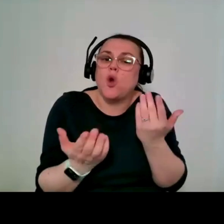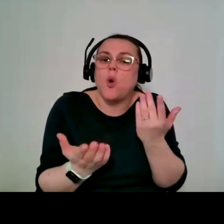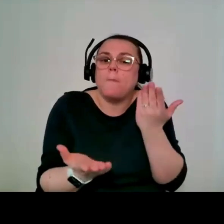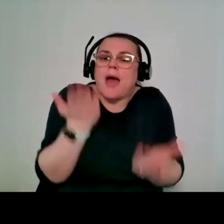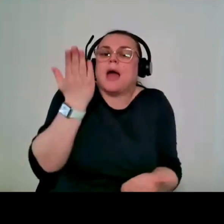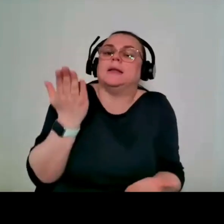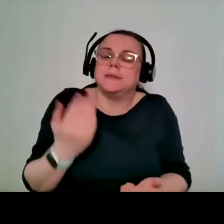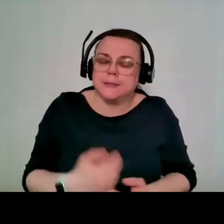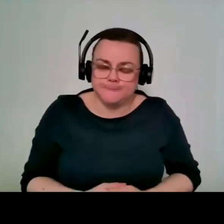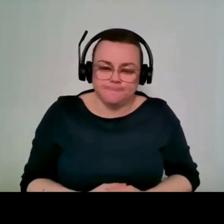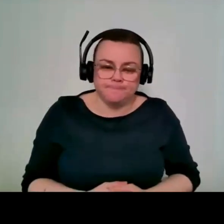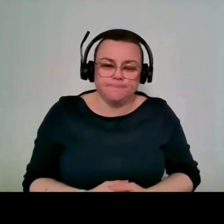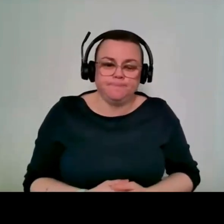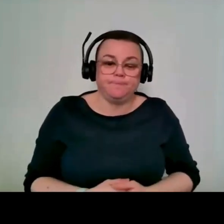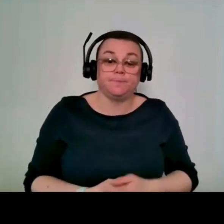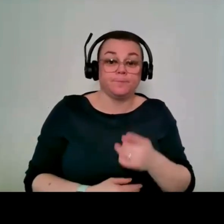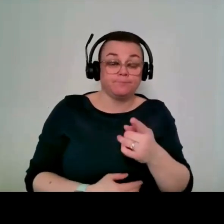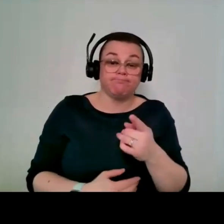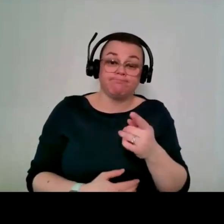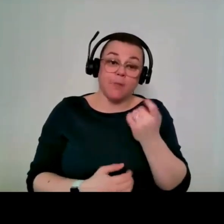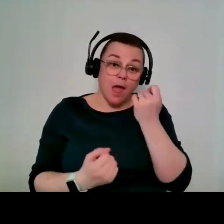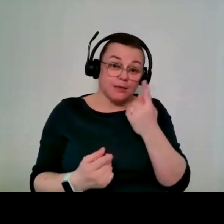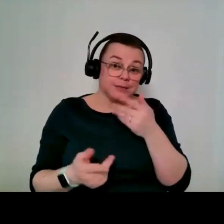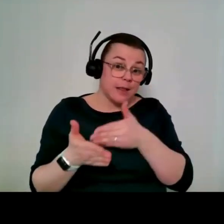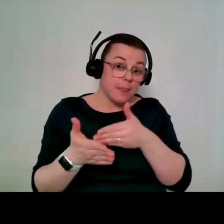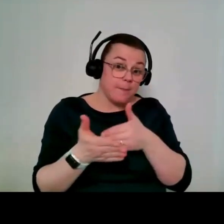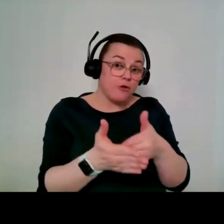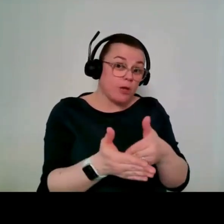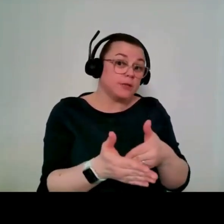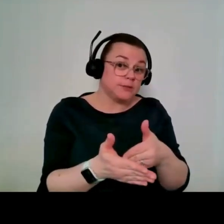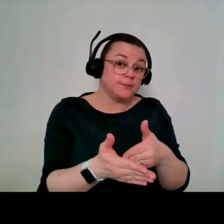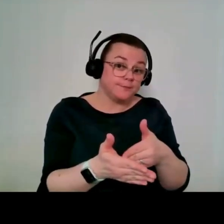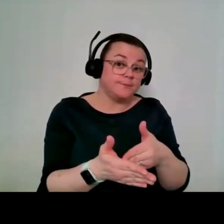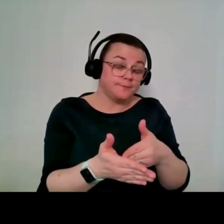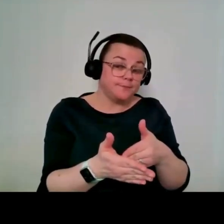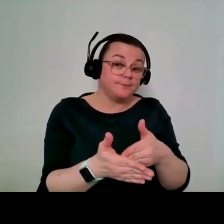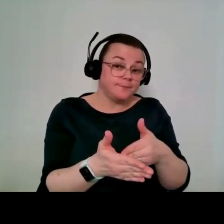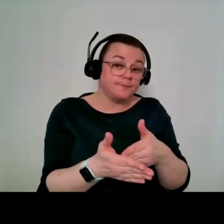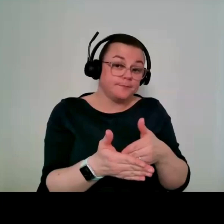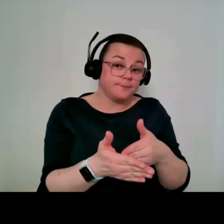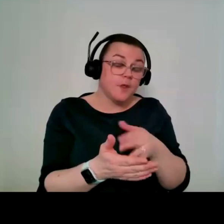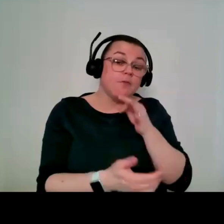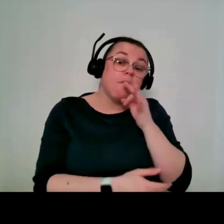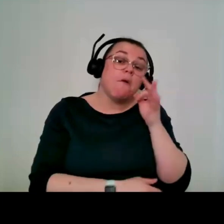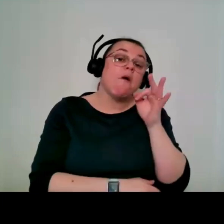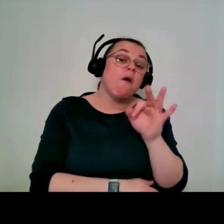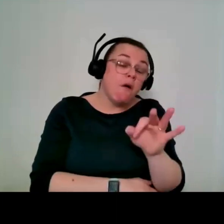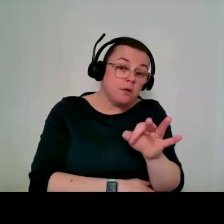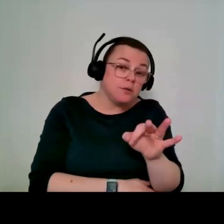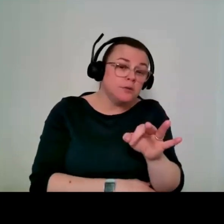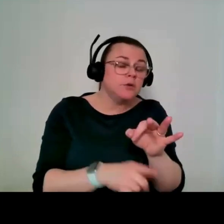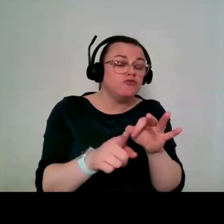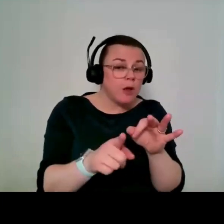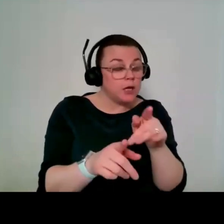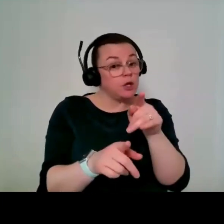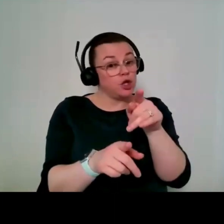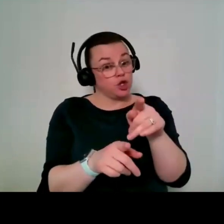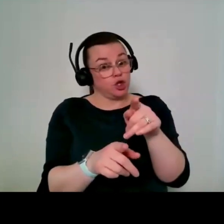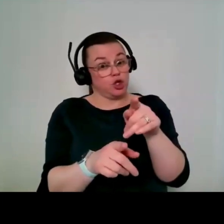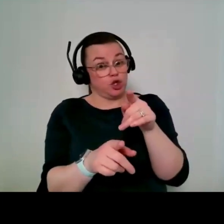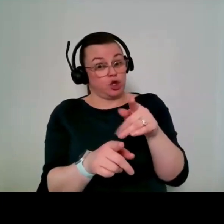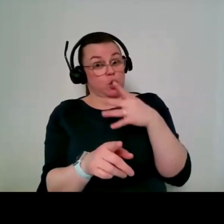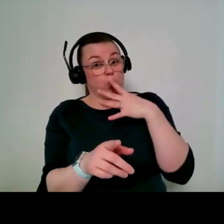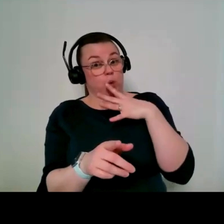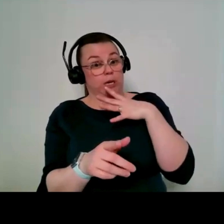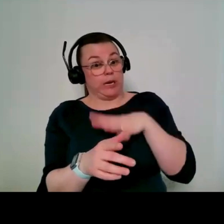Understand the barriers that they are facing while they're doing their job, and then ask them what adjustment they need to be able to